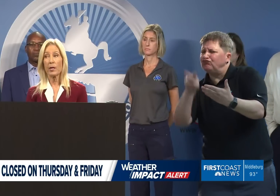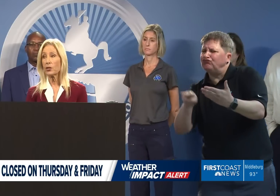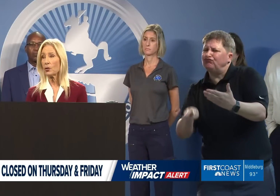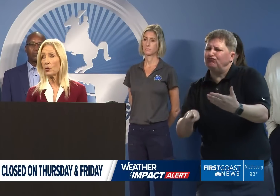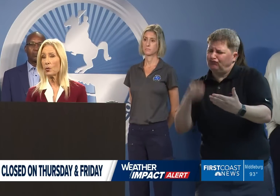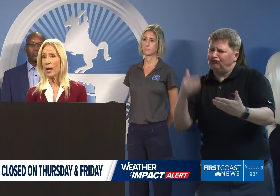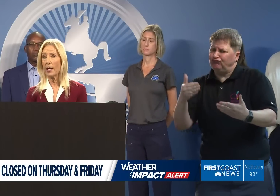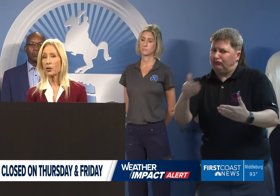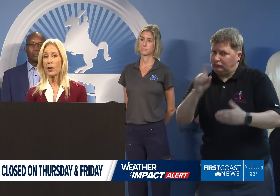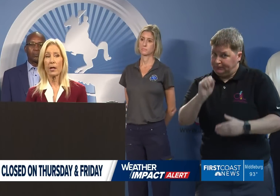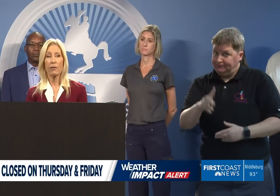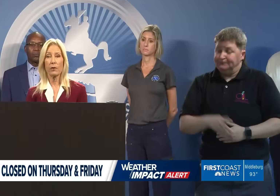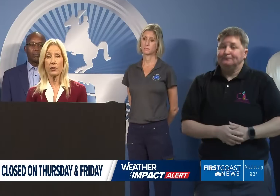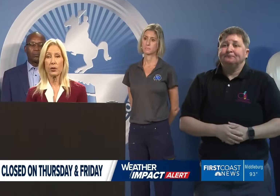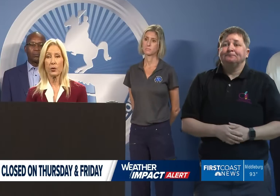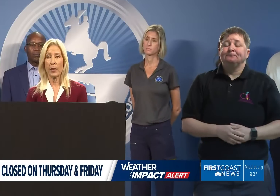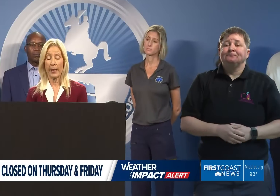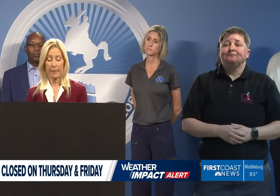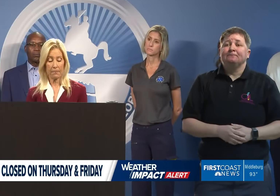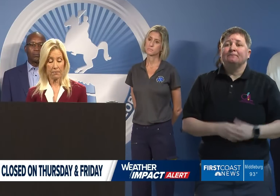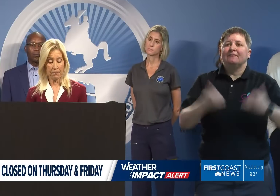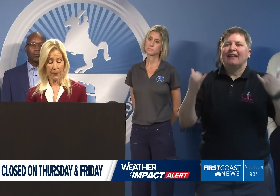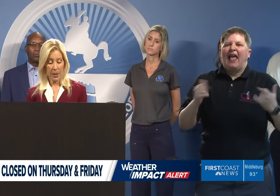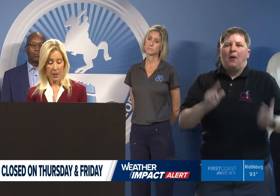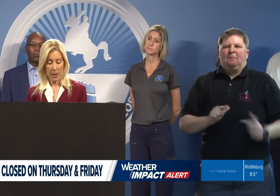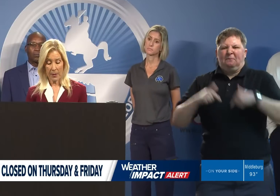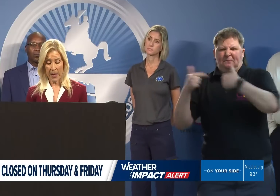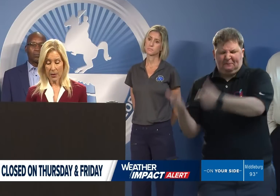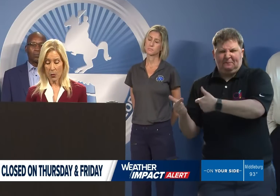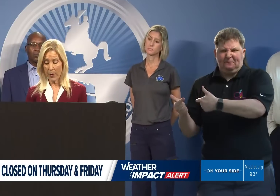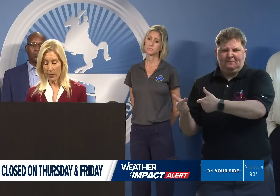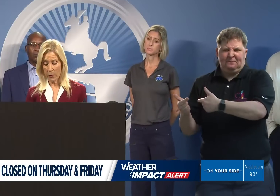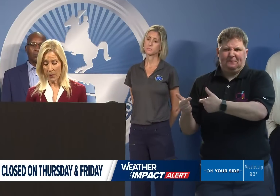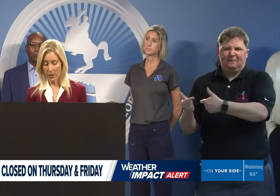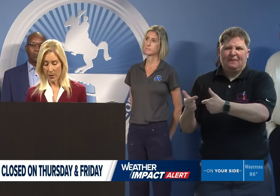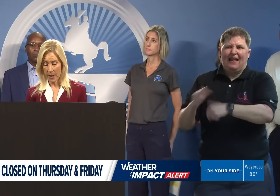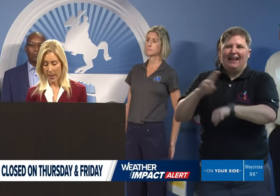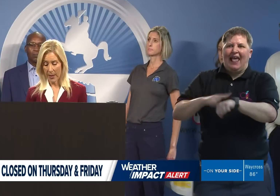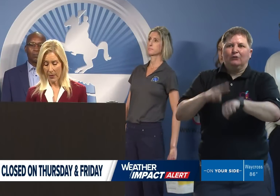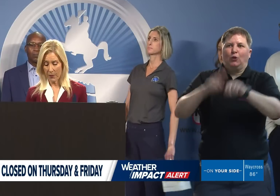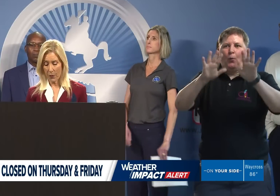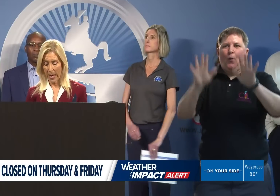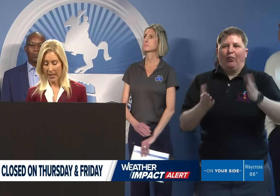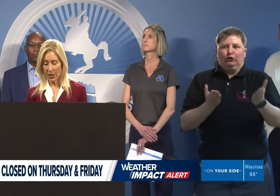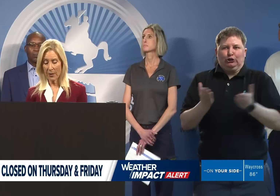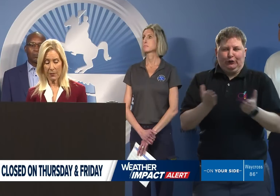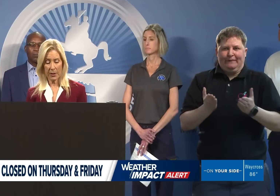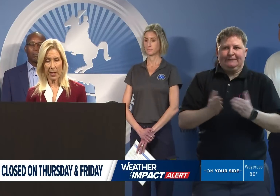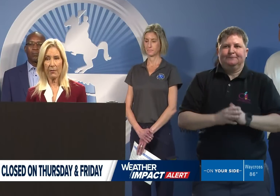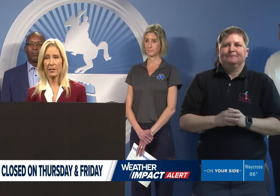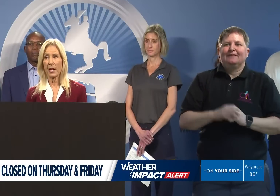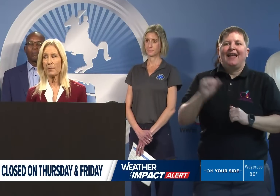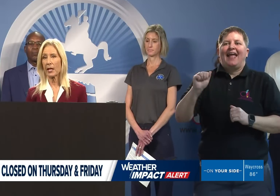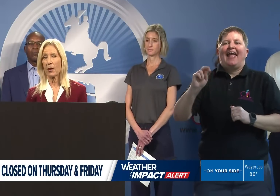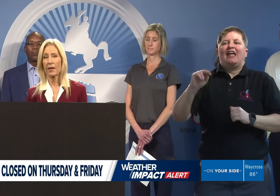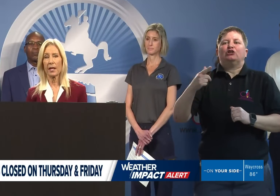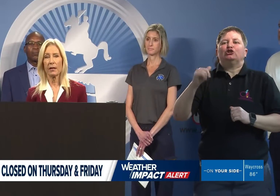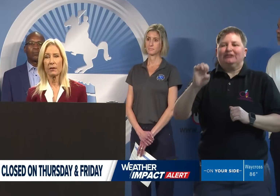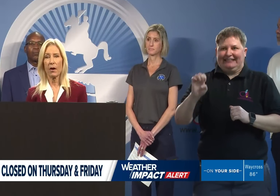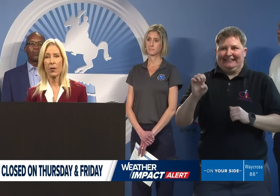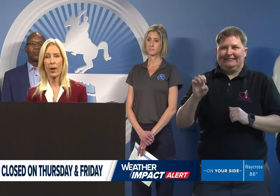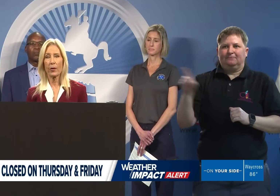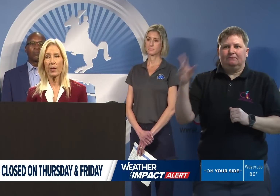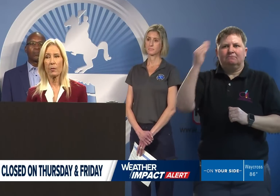I am going to turn it over to the National Weather Service, for Angie, to give us an update